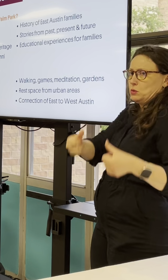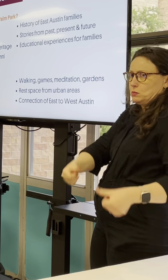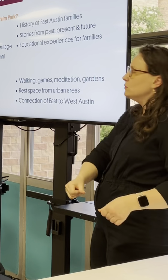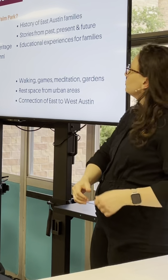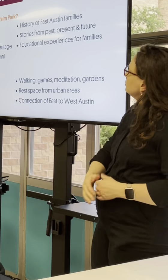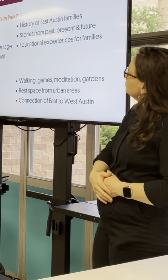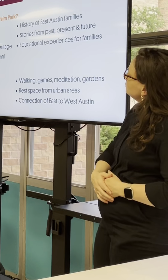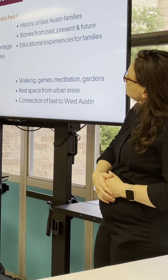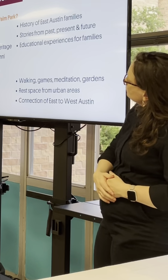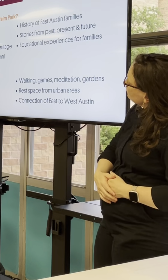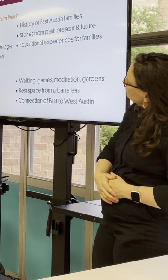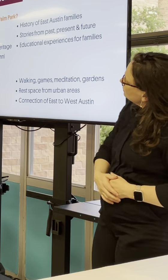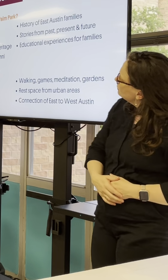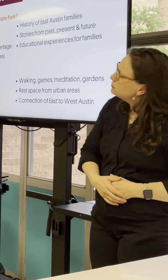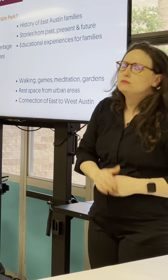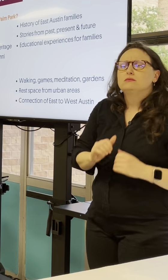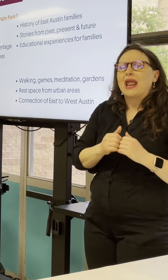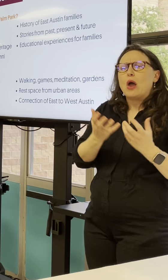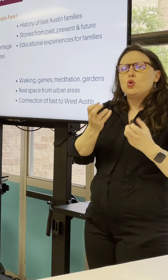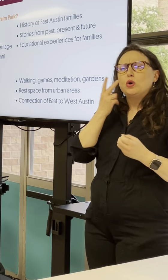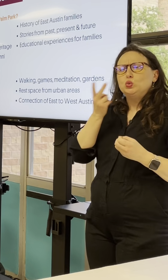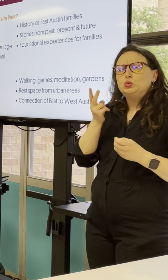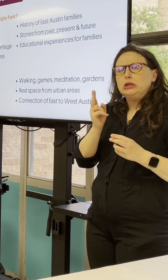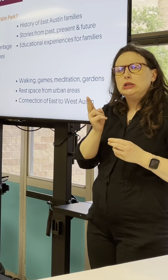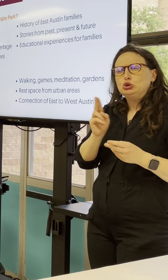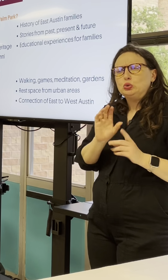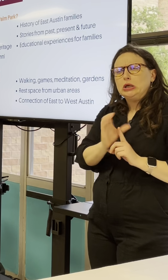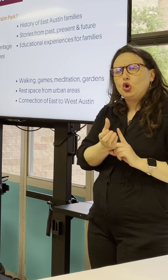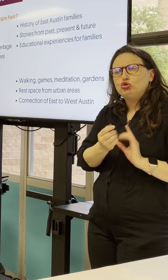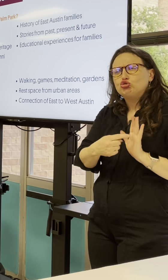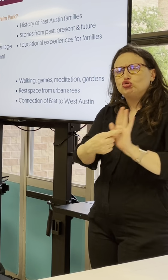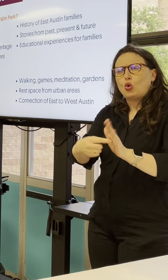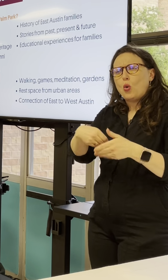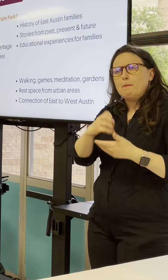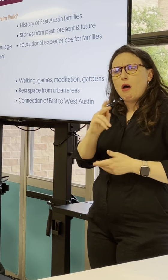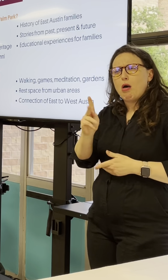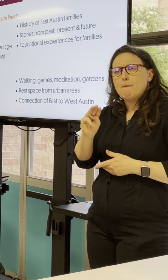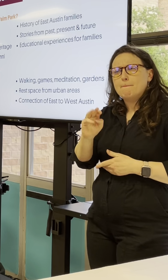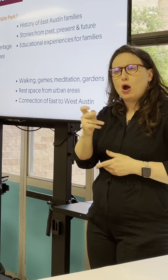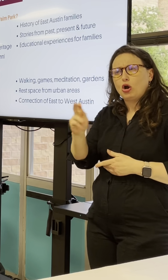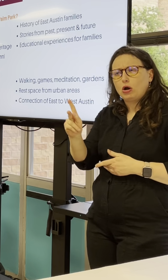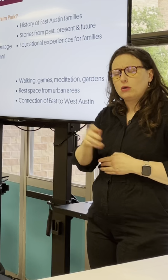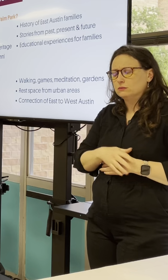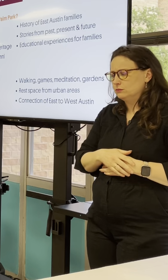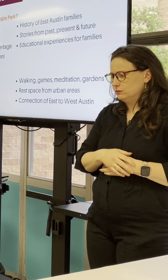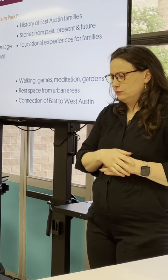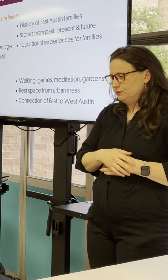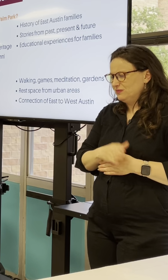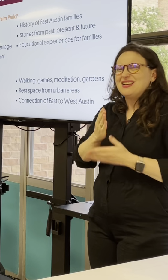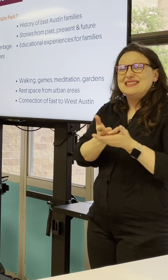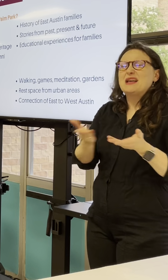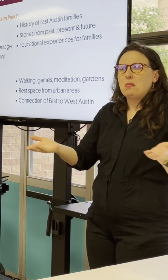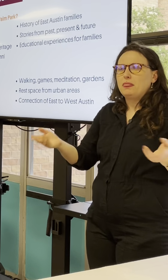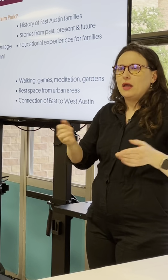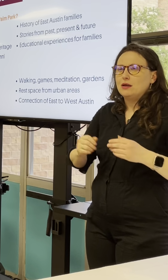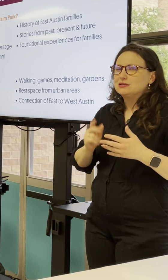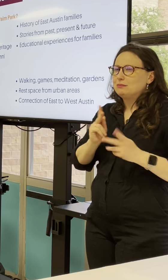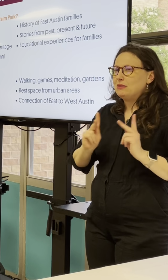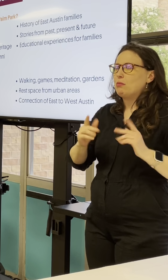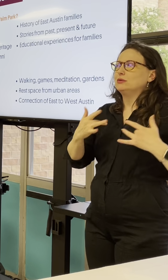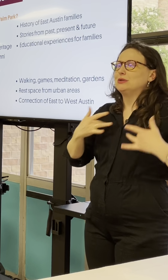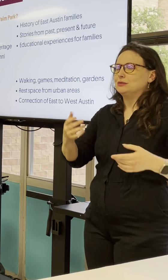like to see the history and culture reflected in Palm Park? And here were some of the things that rose to the top when